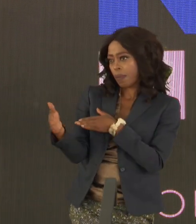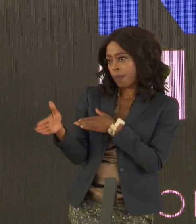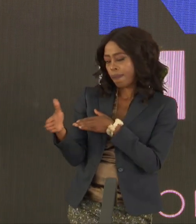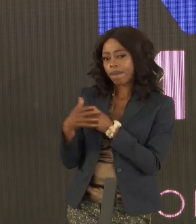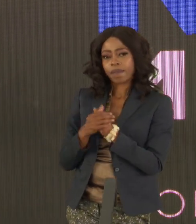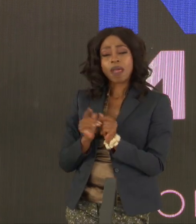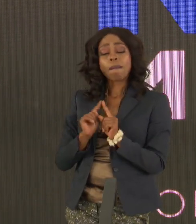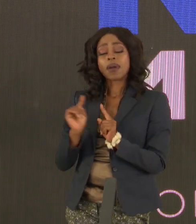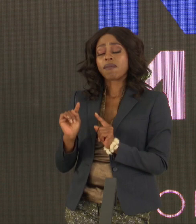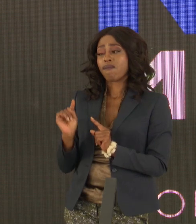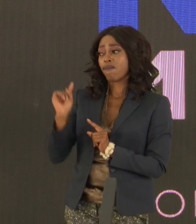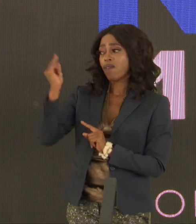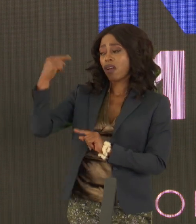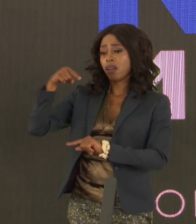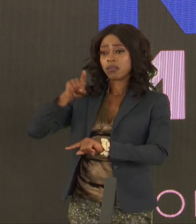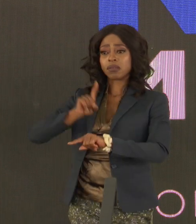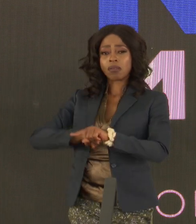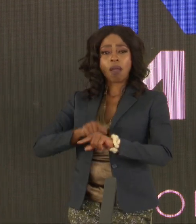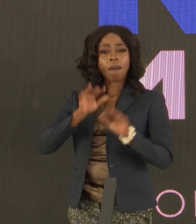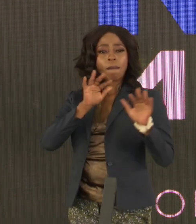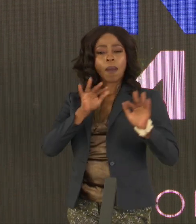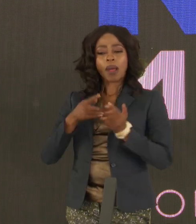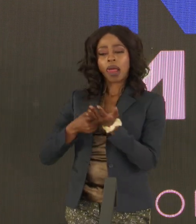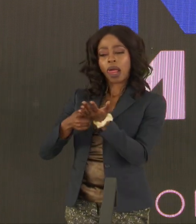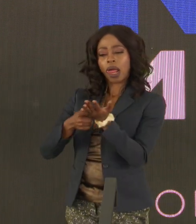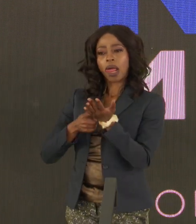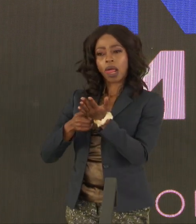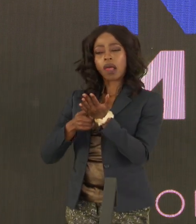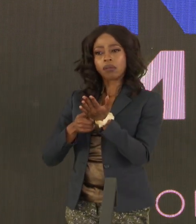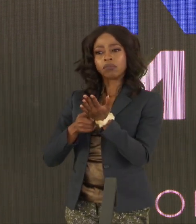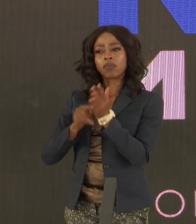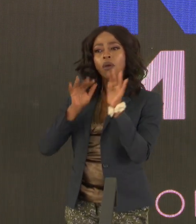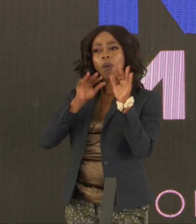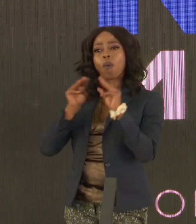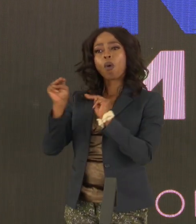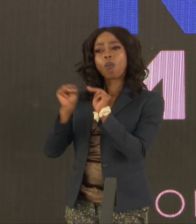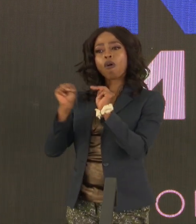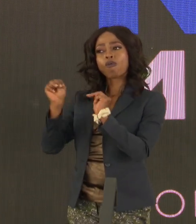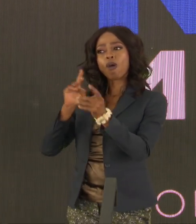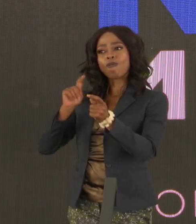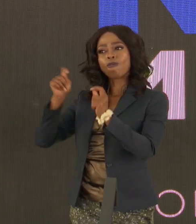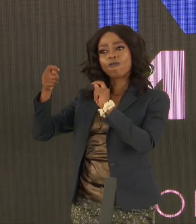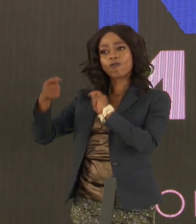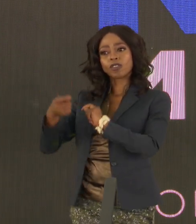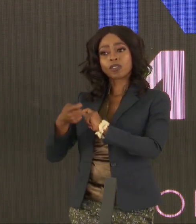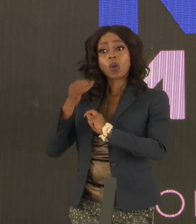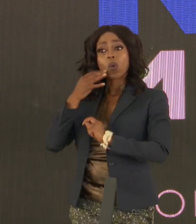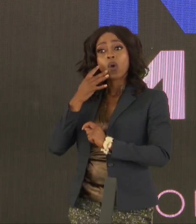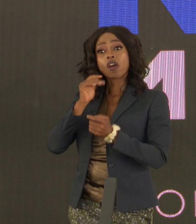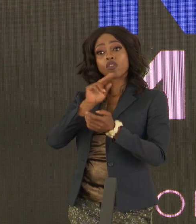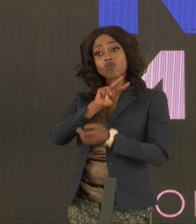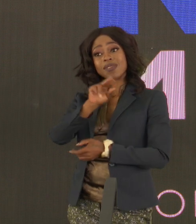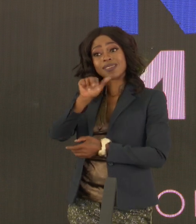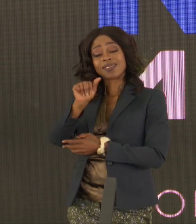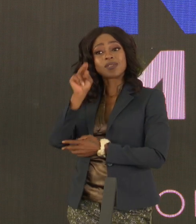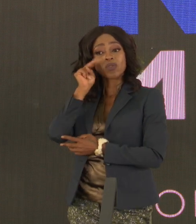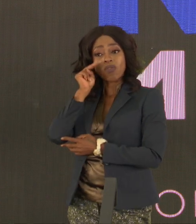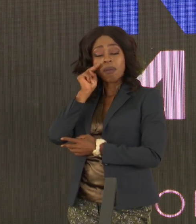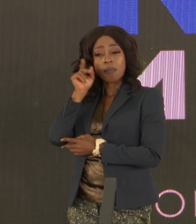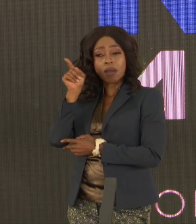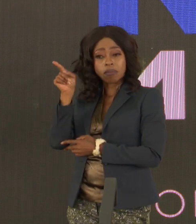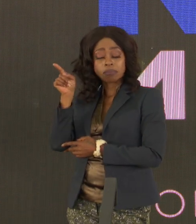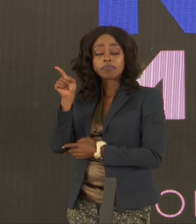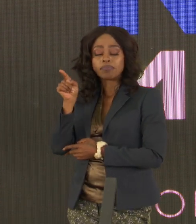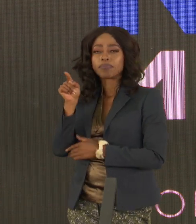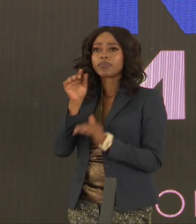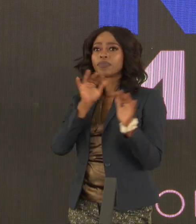But it was the first time people started talking about the people's movement for change. On 26 November,